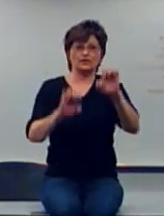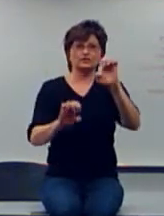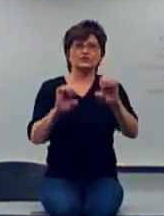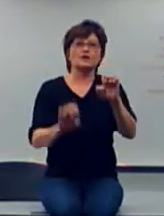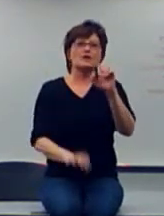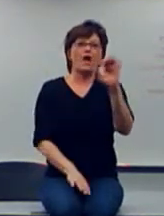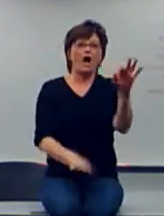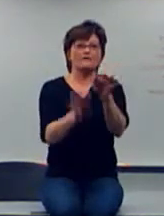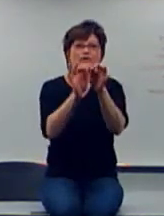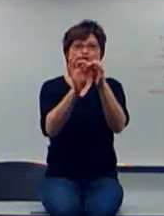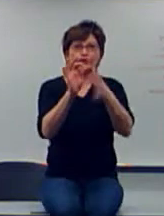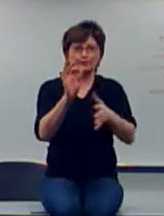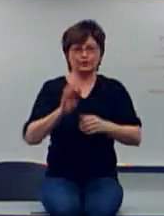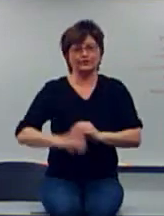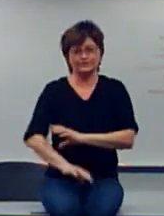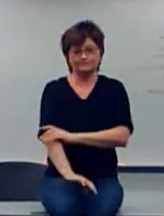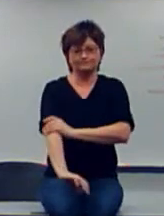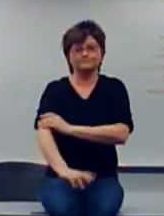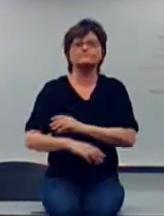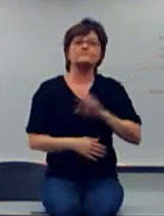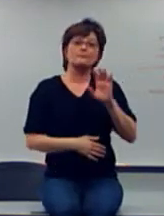for Evaluation of Interpreters.